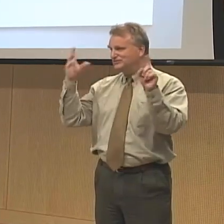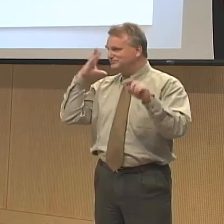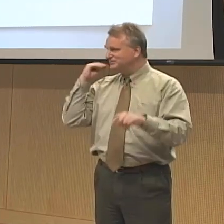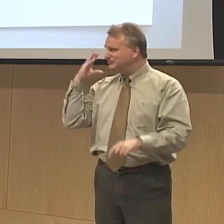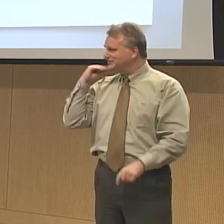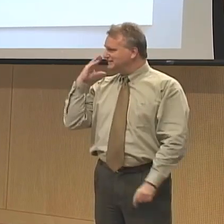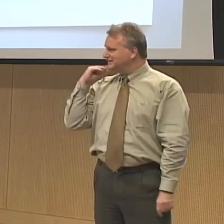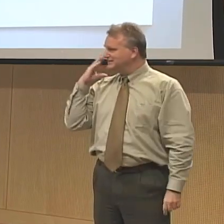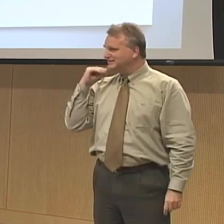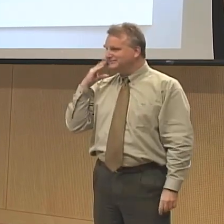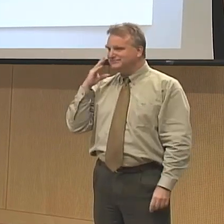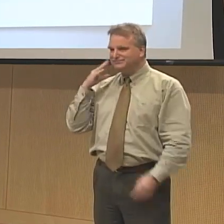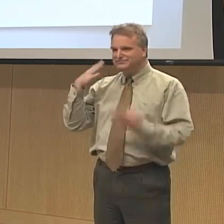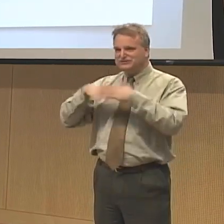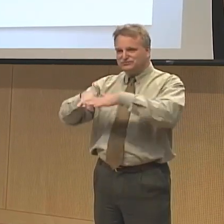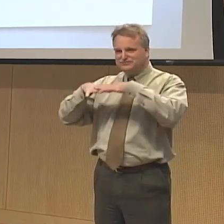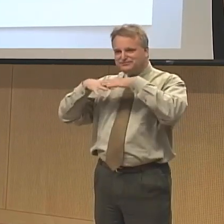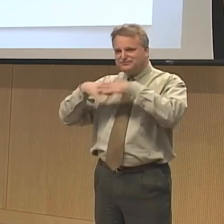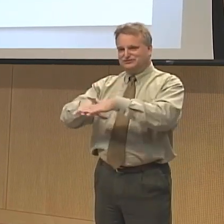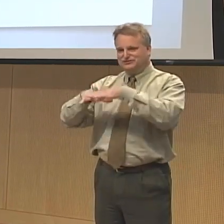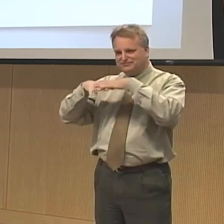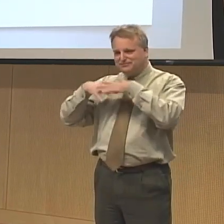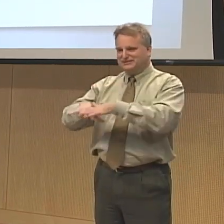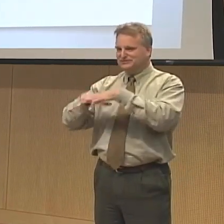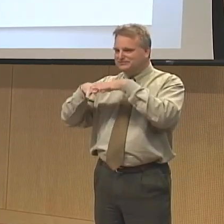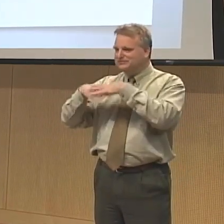Many deaf people had different experiences than what I grew up knowing.